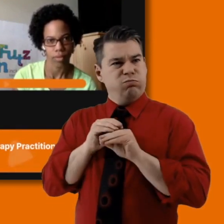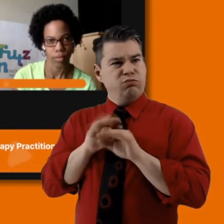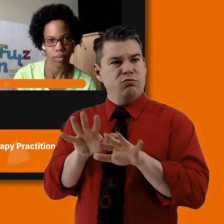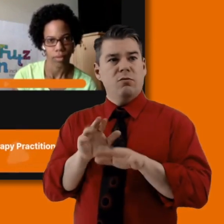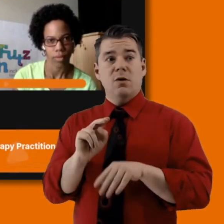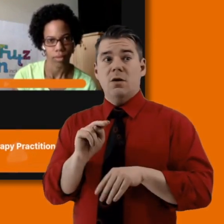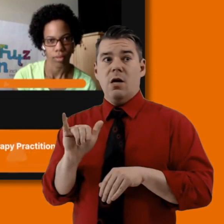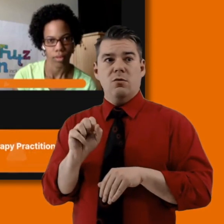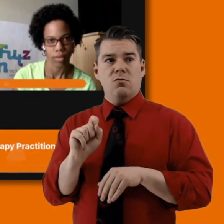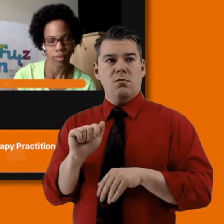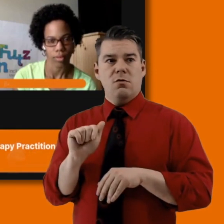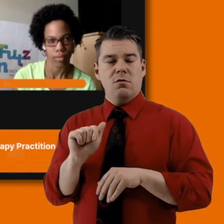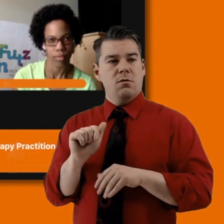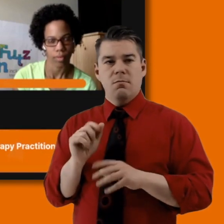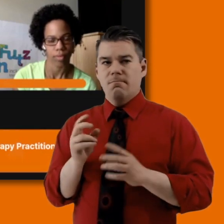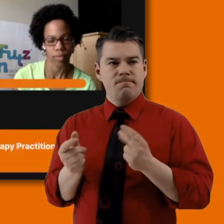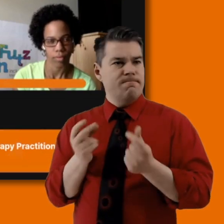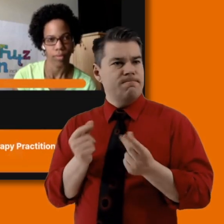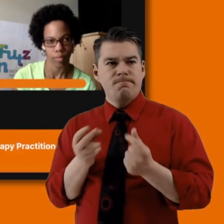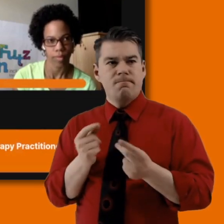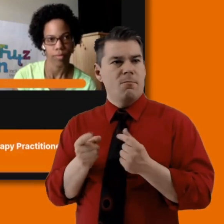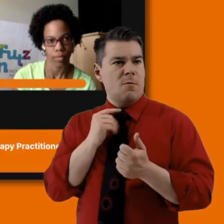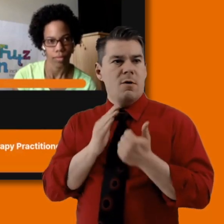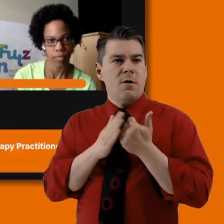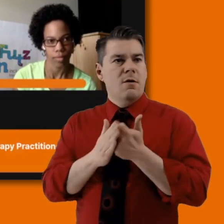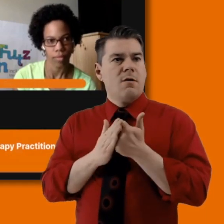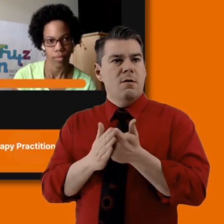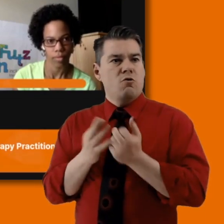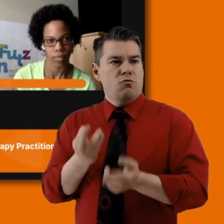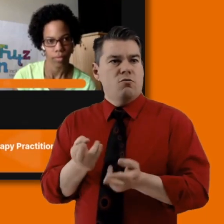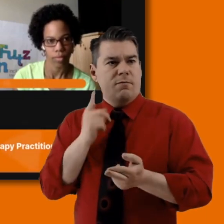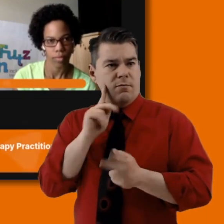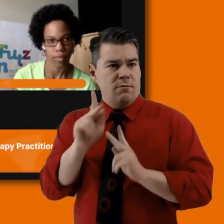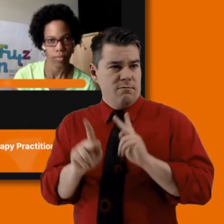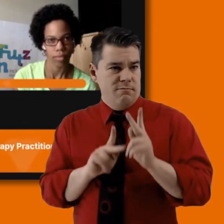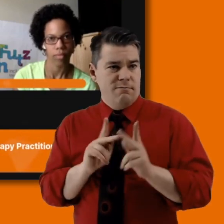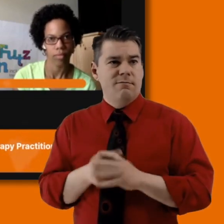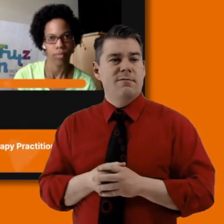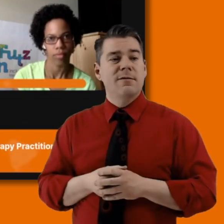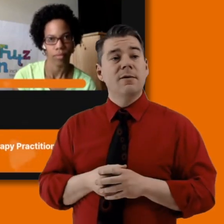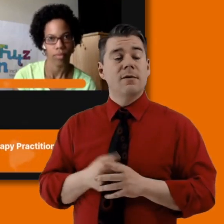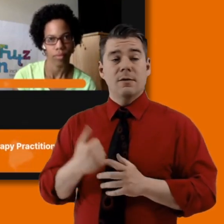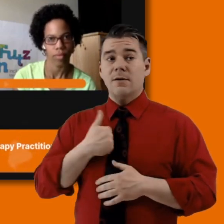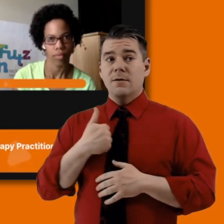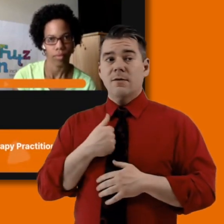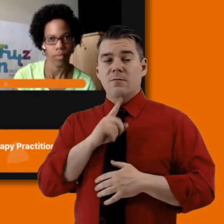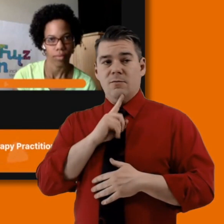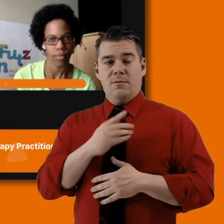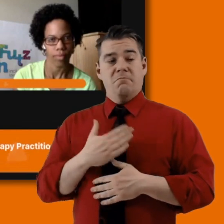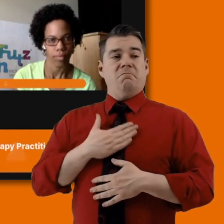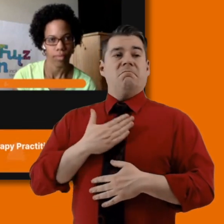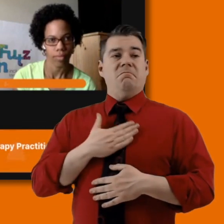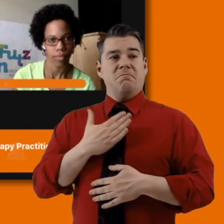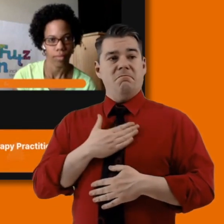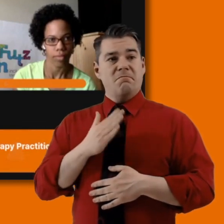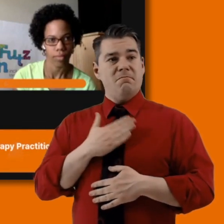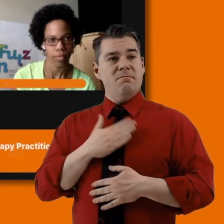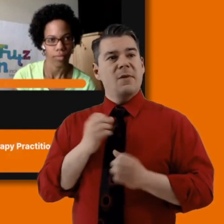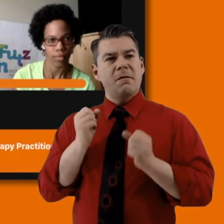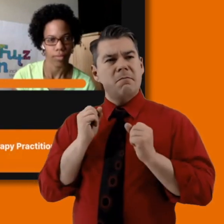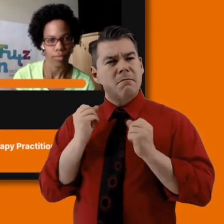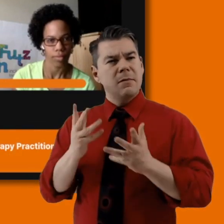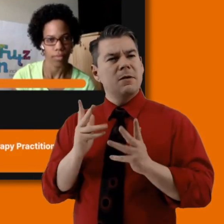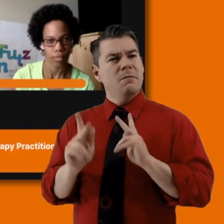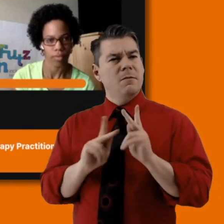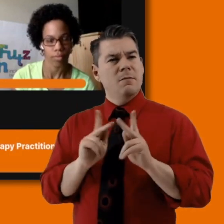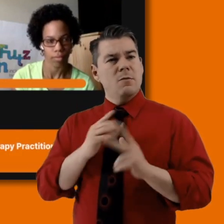immediately mobilized to become a resource for people. And I was really pleasantly surprised how many people were